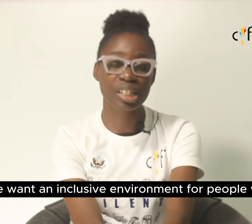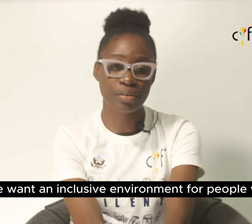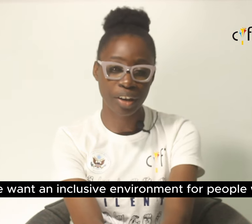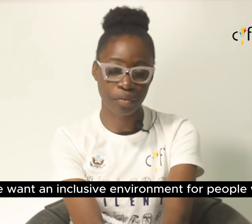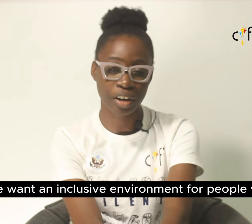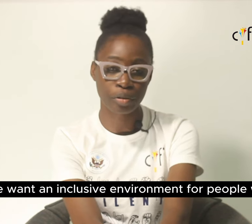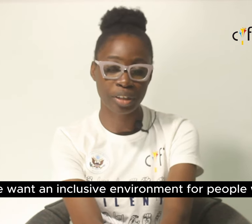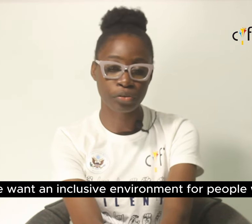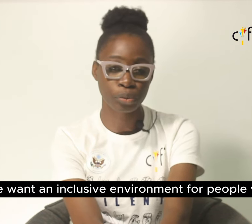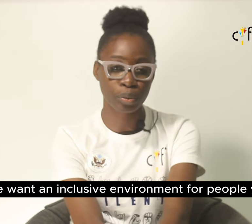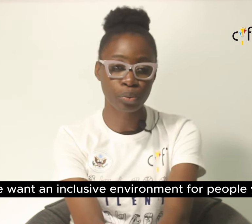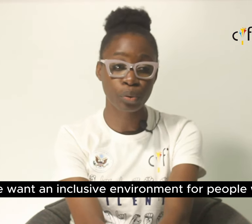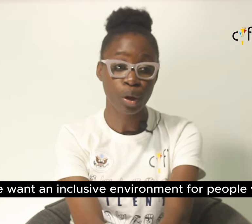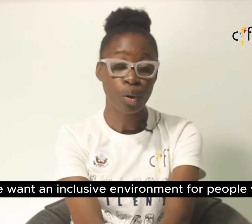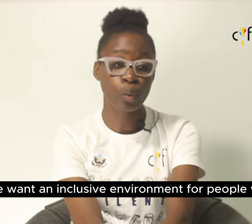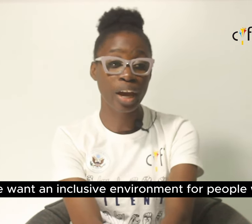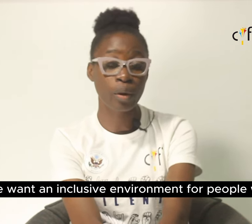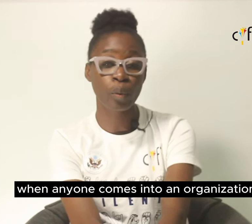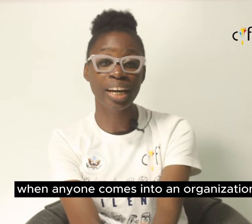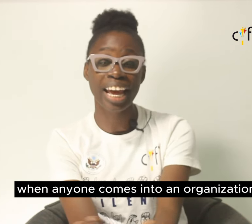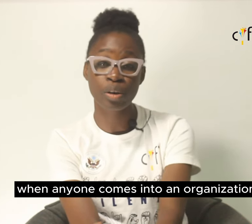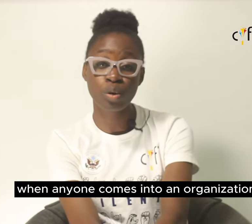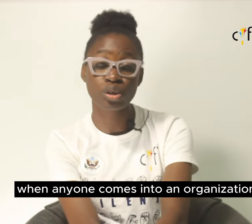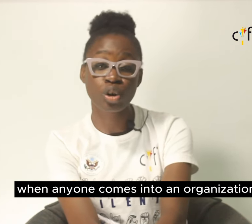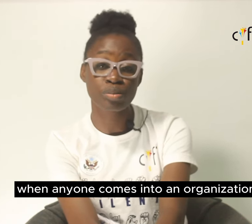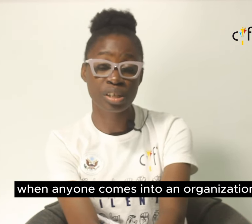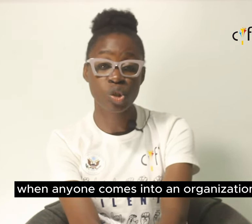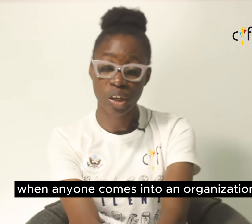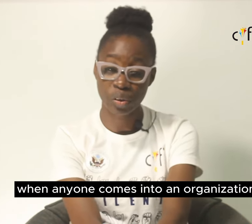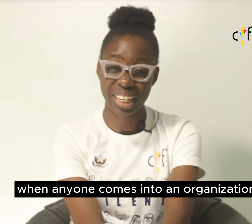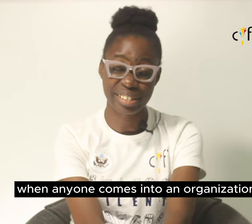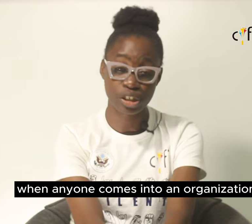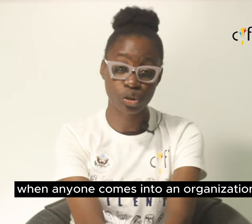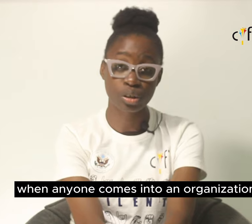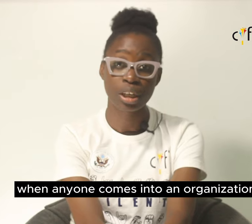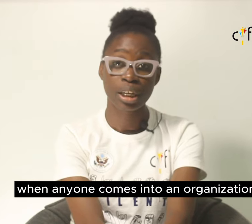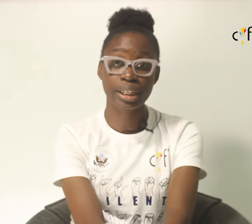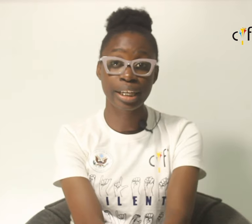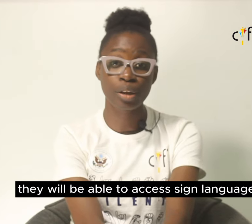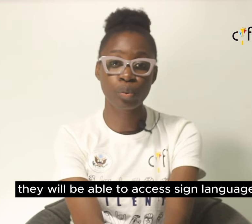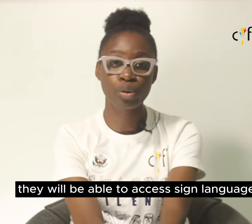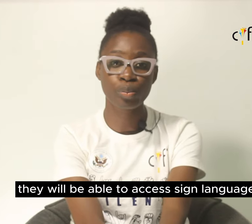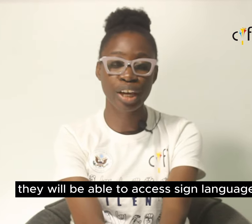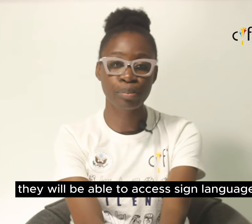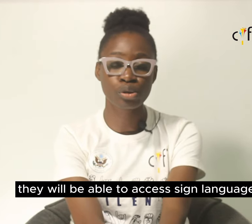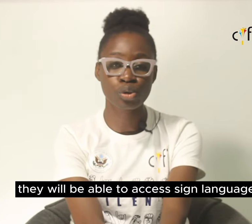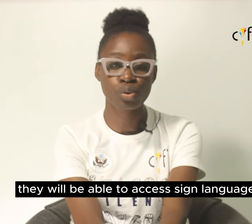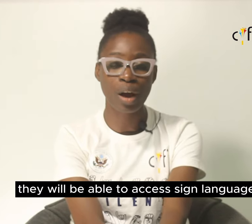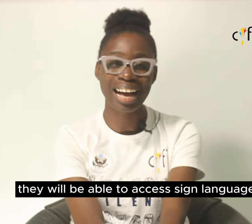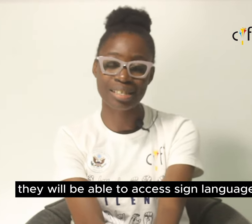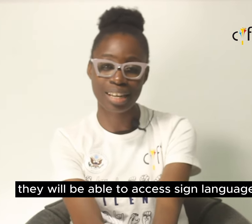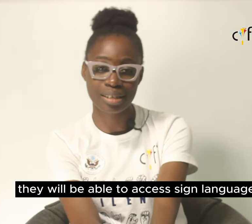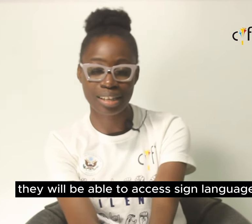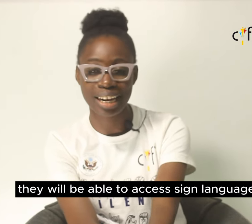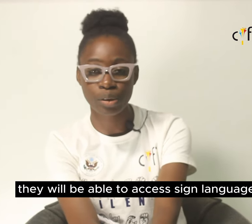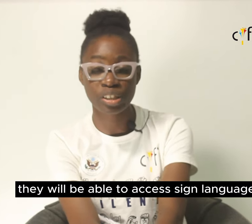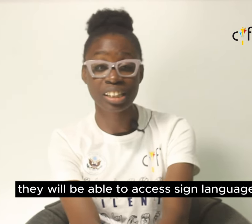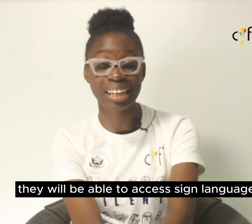inclusive environment for people where when anyone comes into an organization, they will be able to access sign language. At